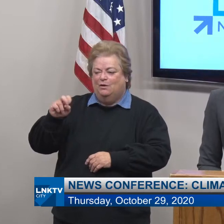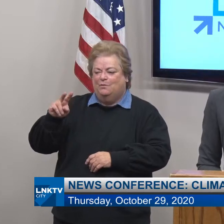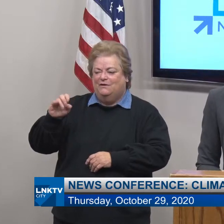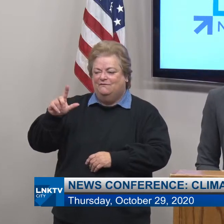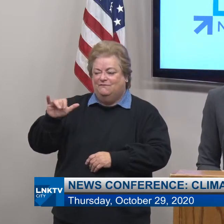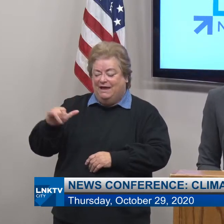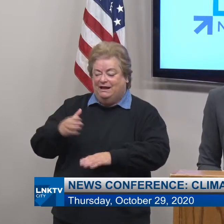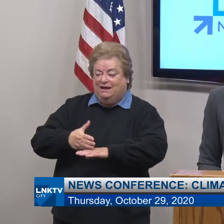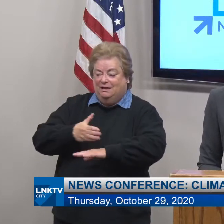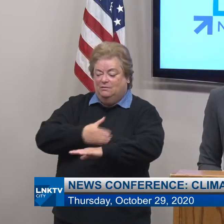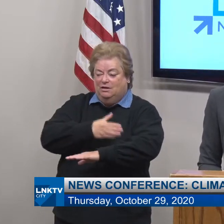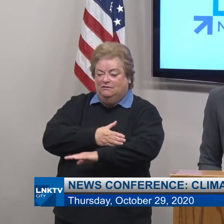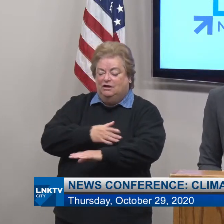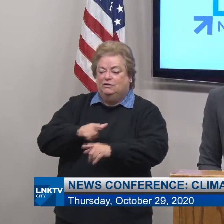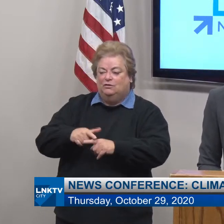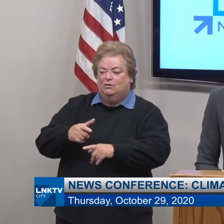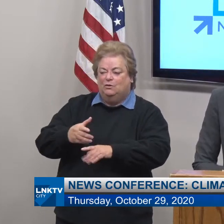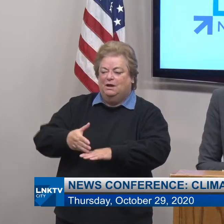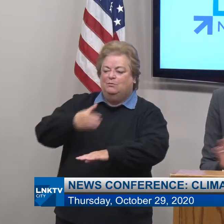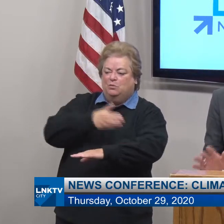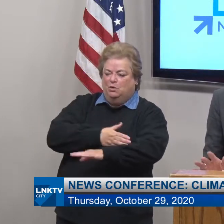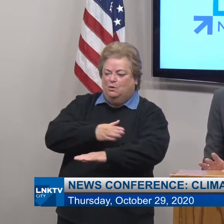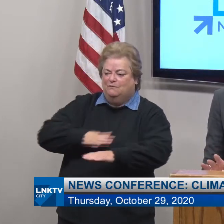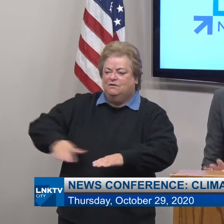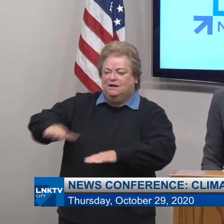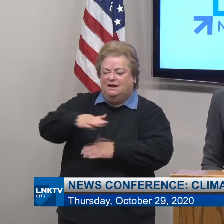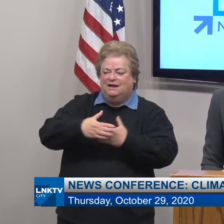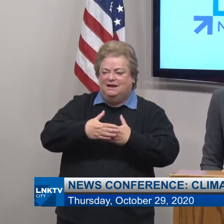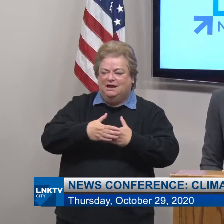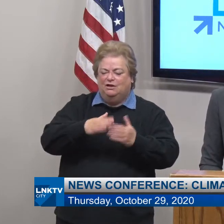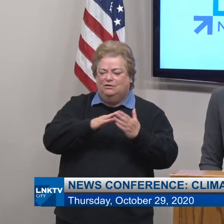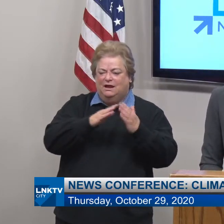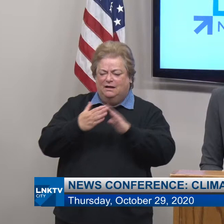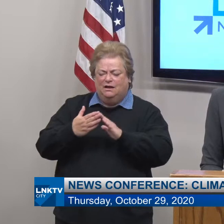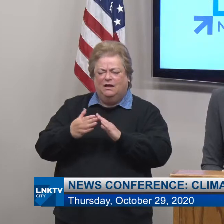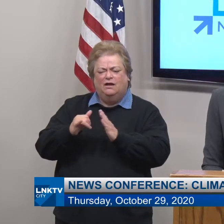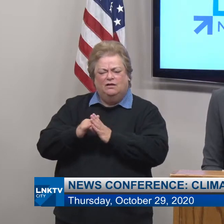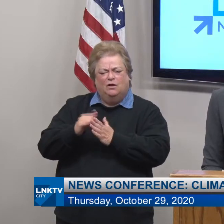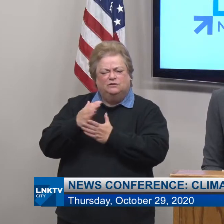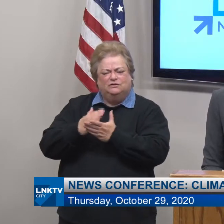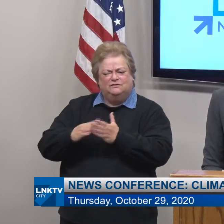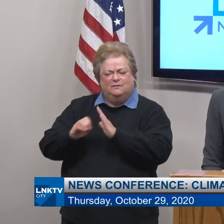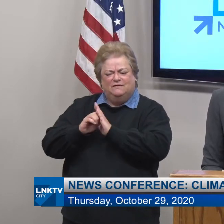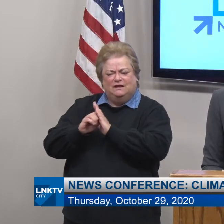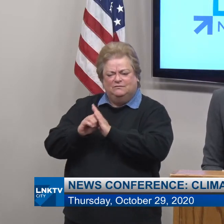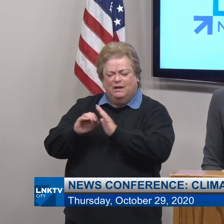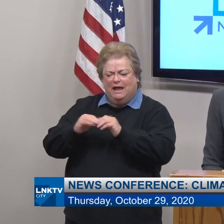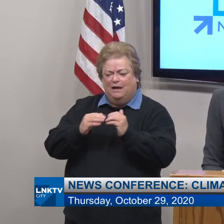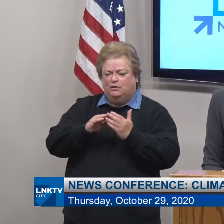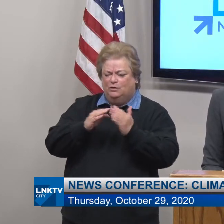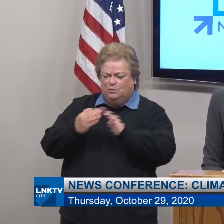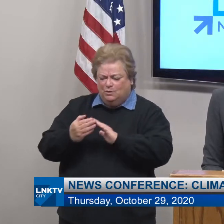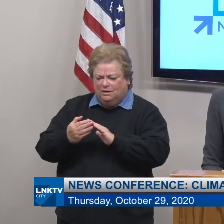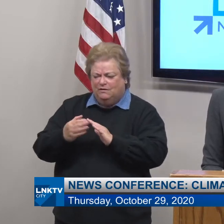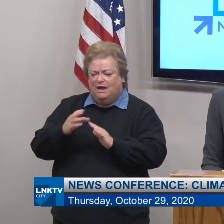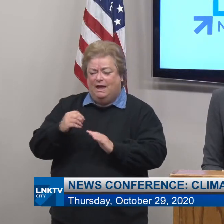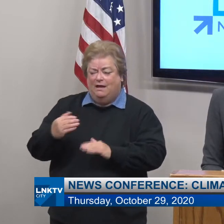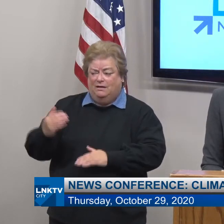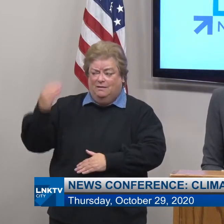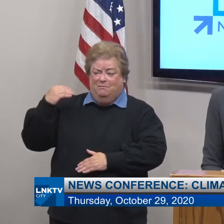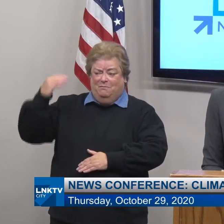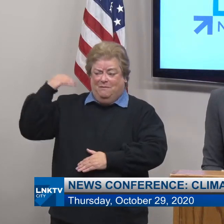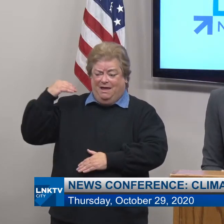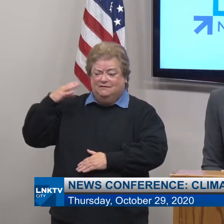helped protect a flourishing downtown. These are just a few of the examples of how community members in the distant and recent